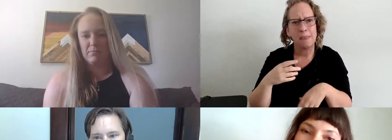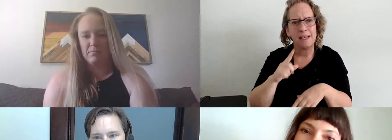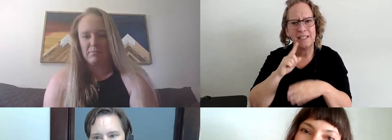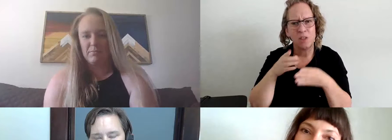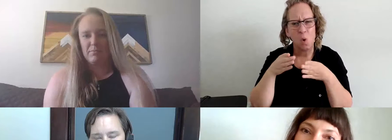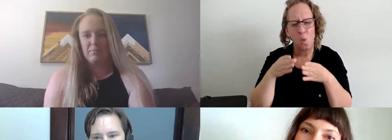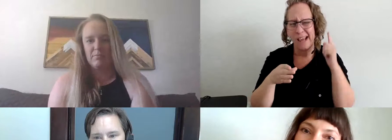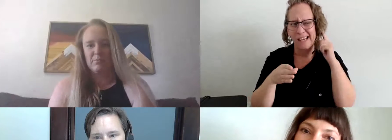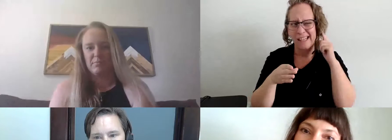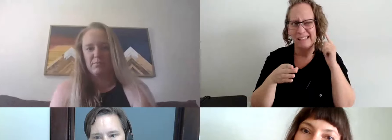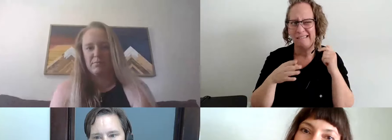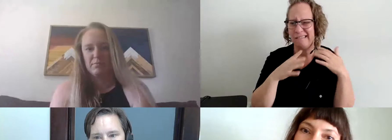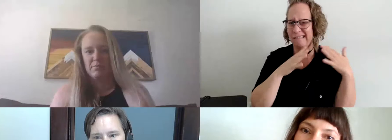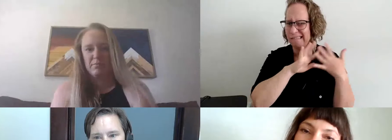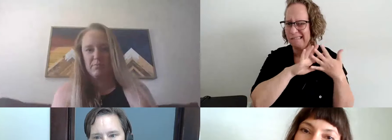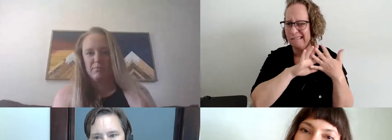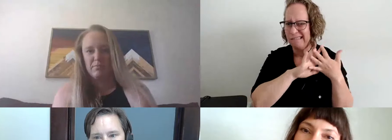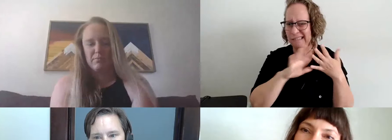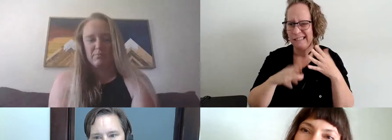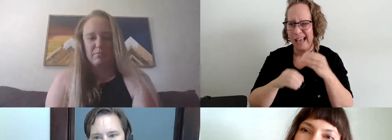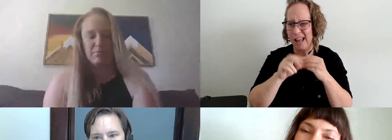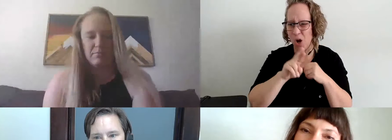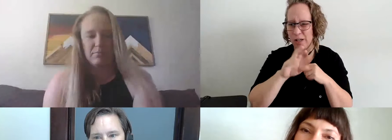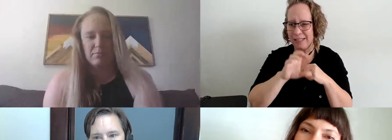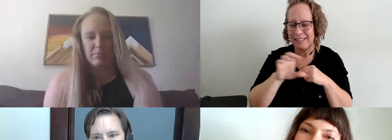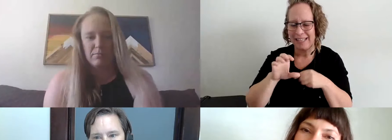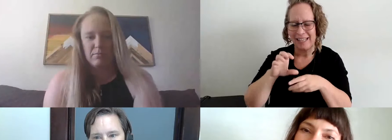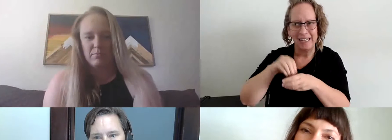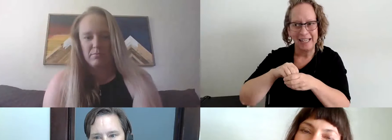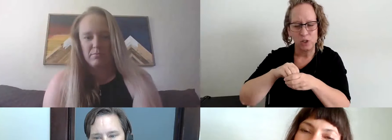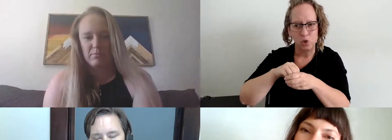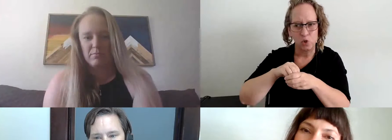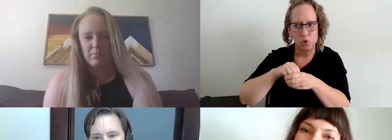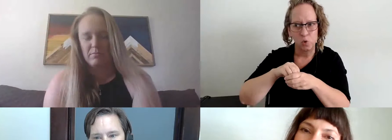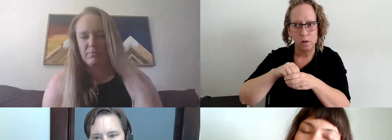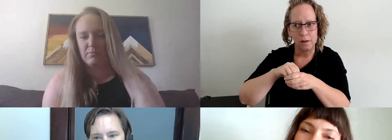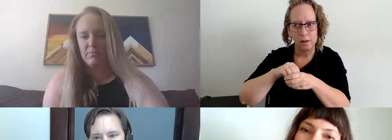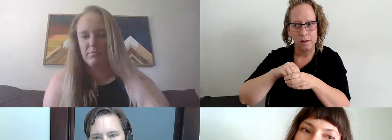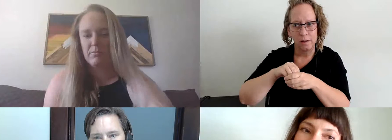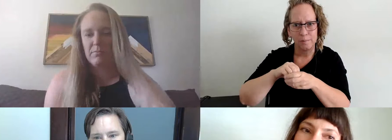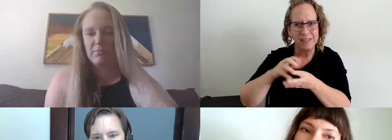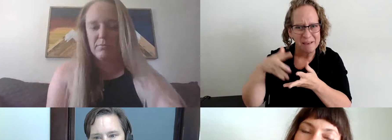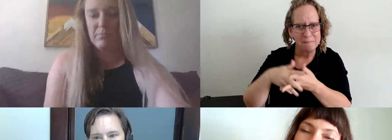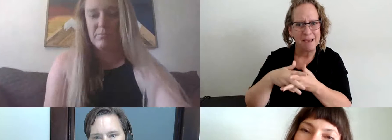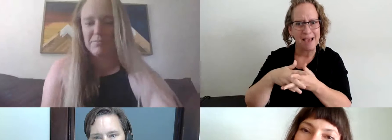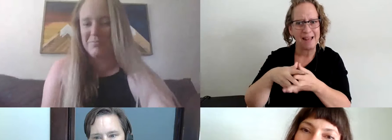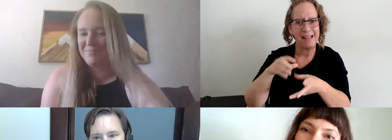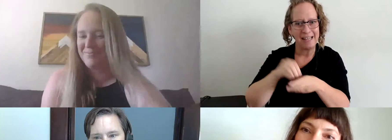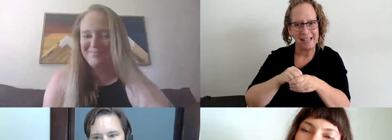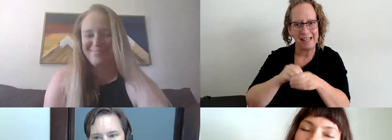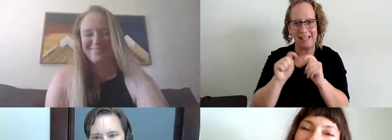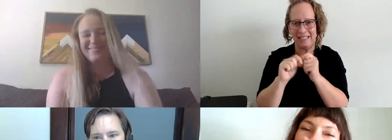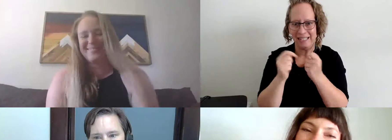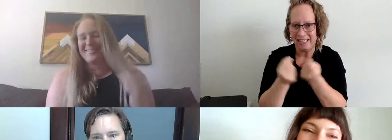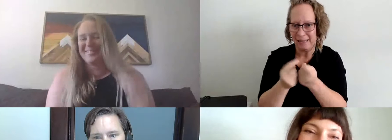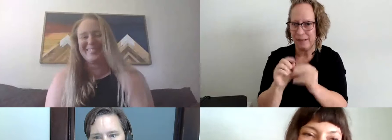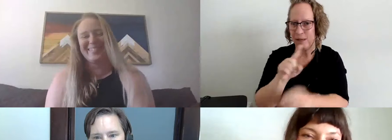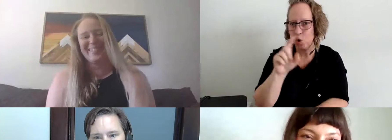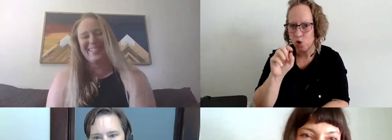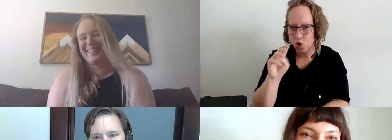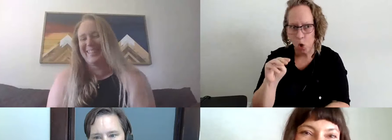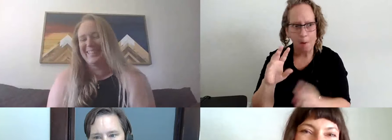way to add RCC into, like embed it into the Teams meetings or Zoom